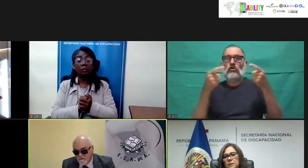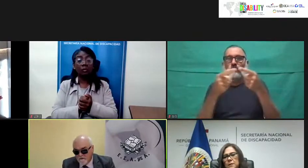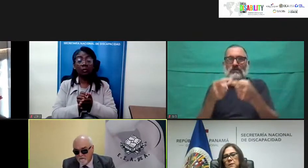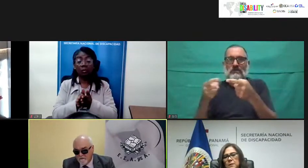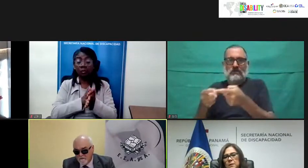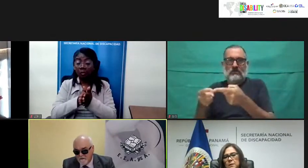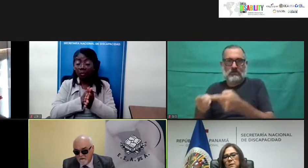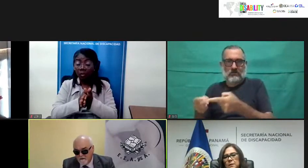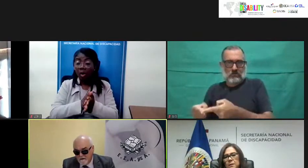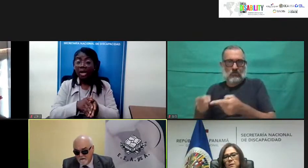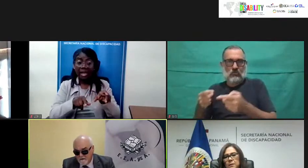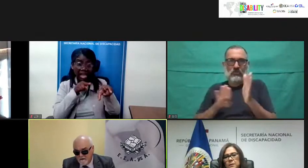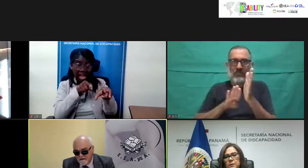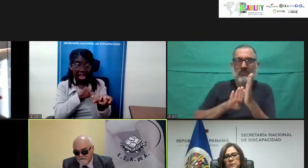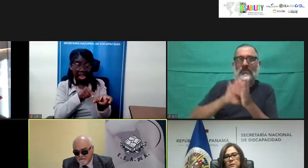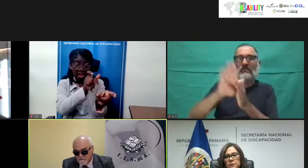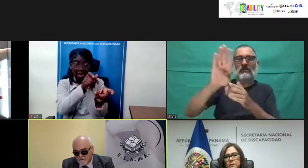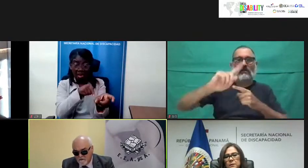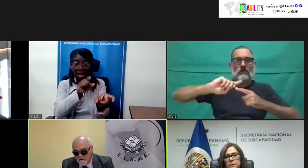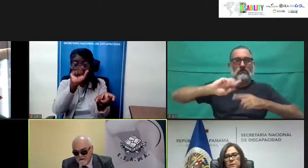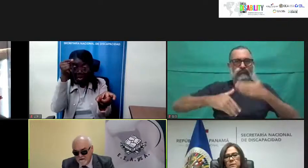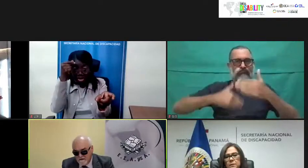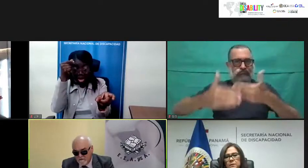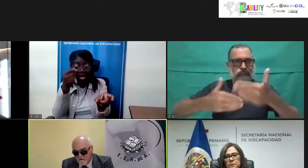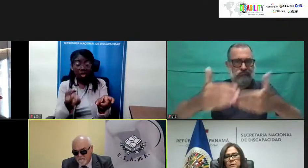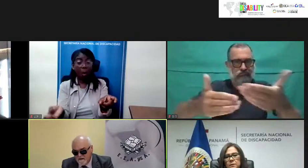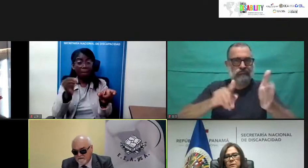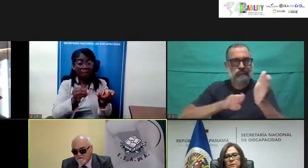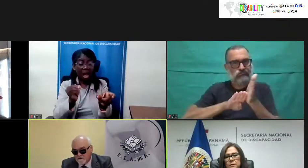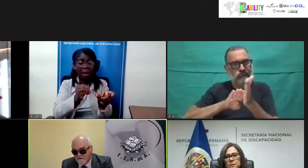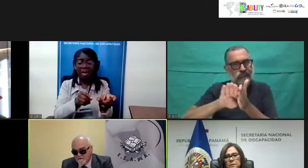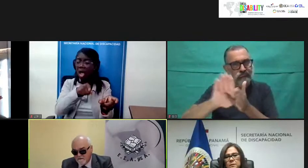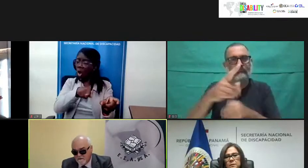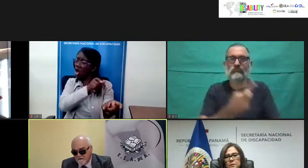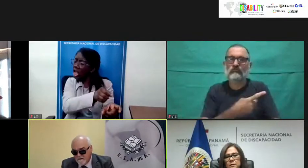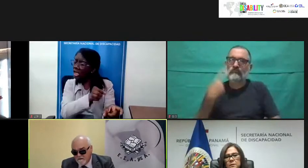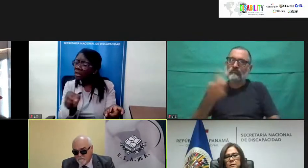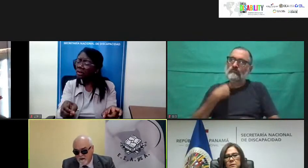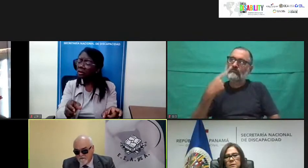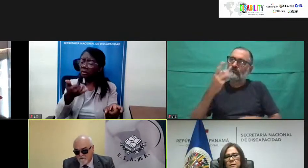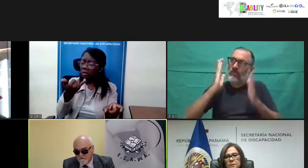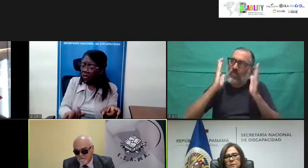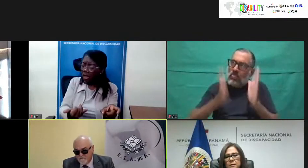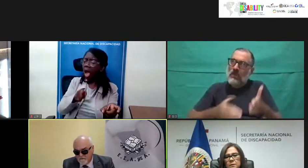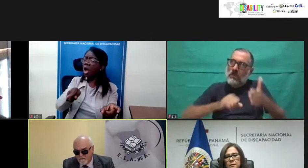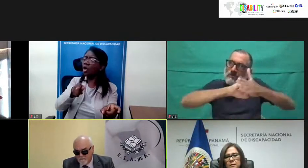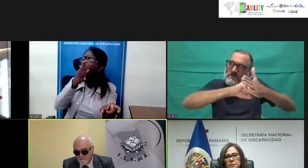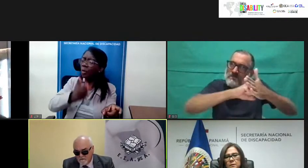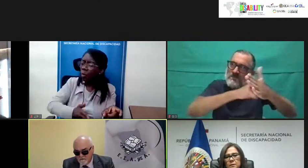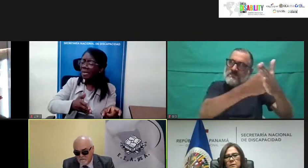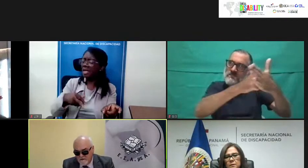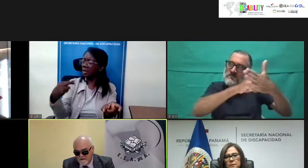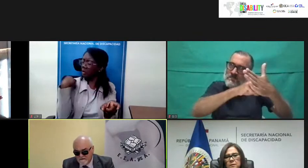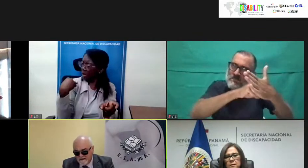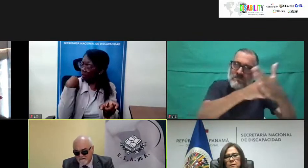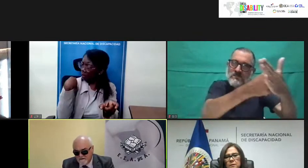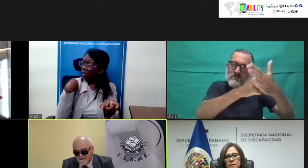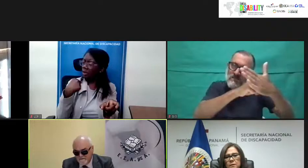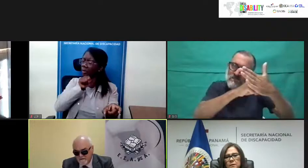more and truly commit to action for